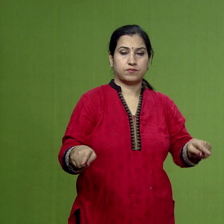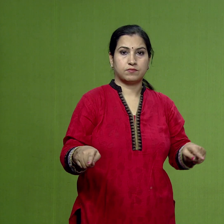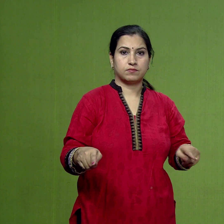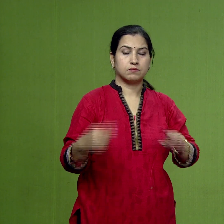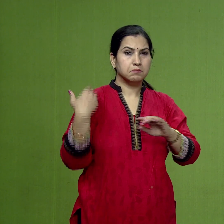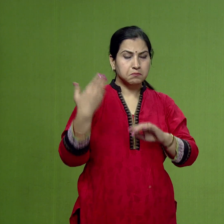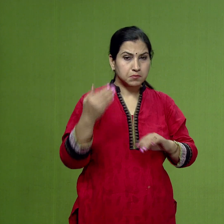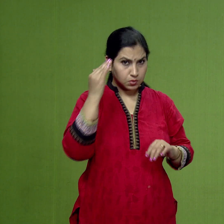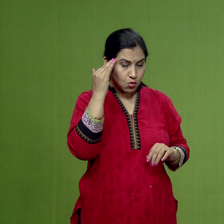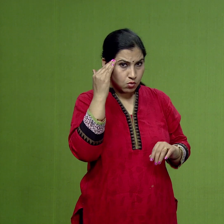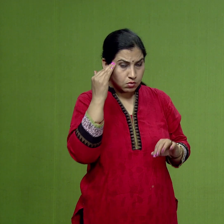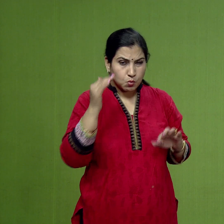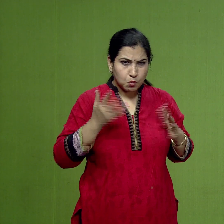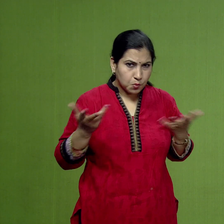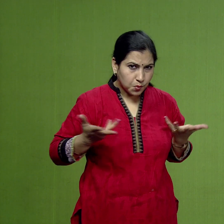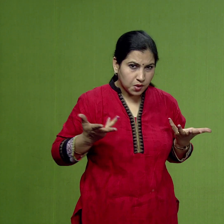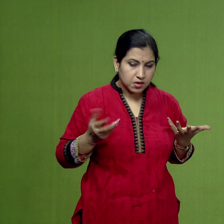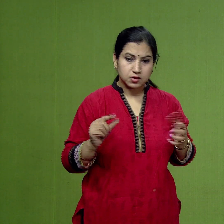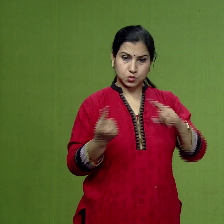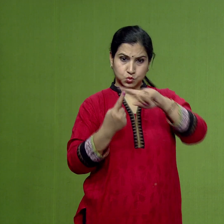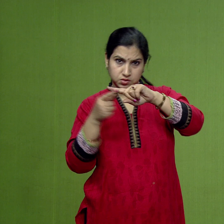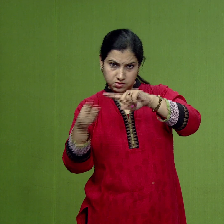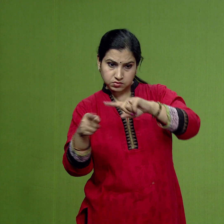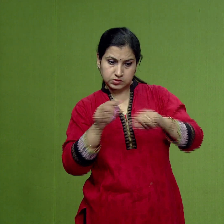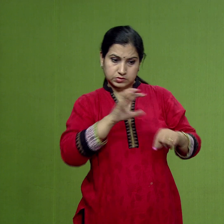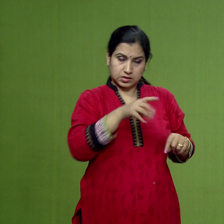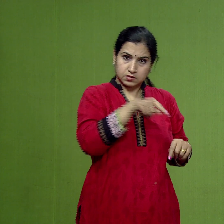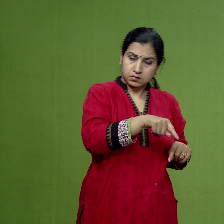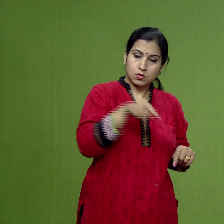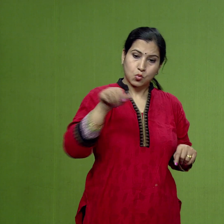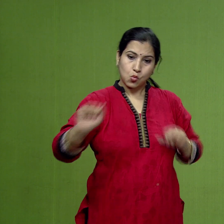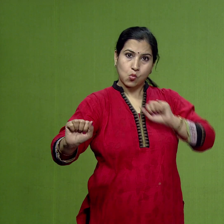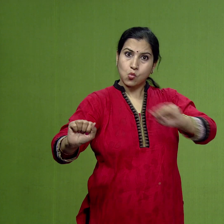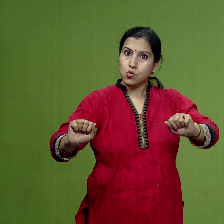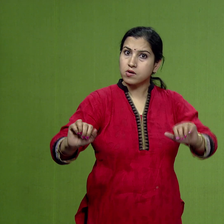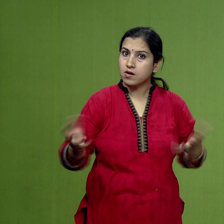Have you ever thought why the states and union territories have their own capital?